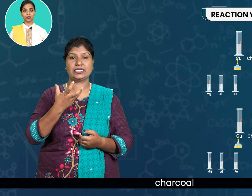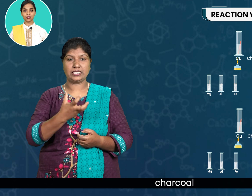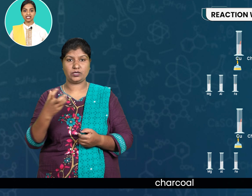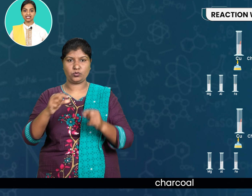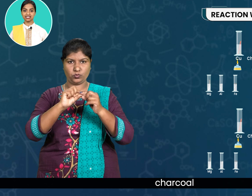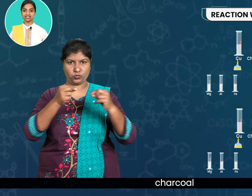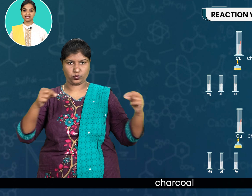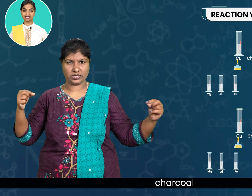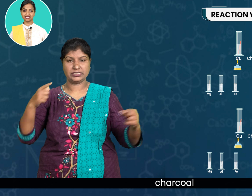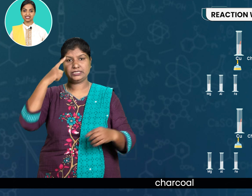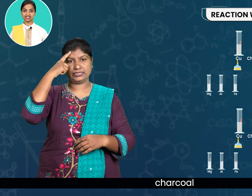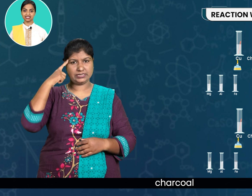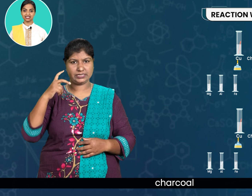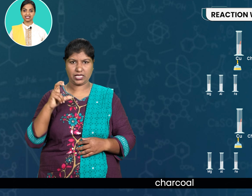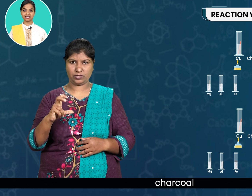charcoal